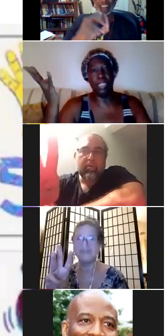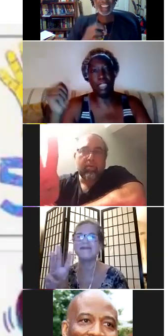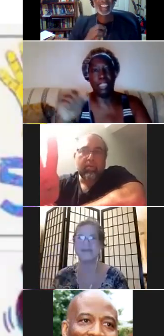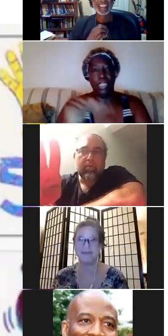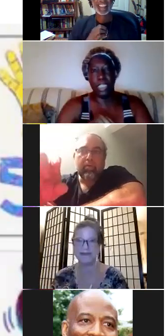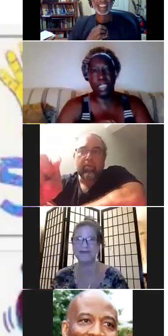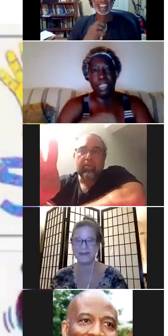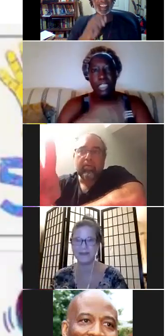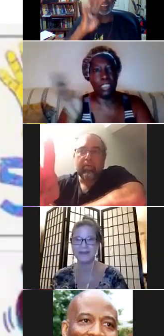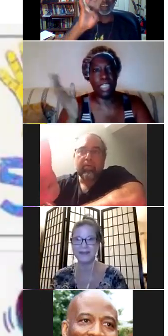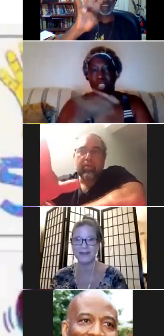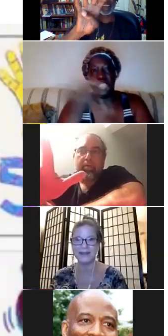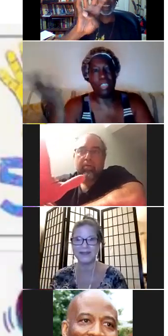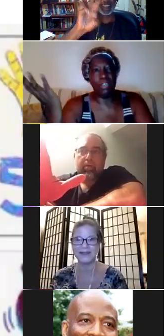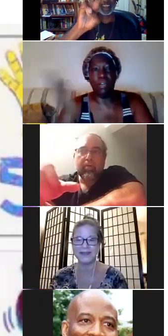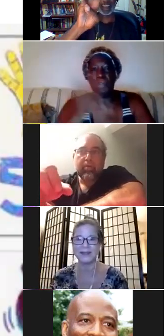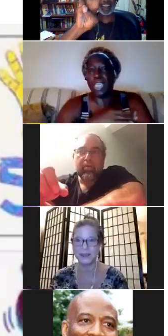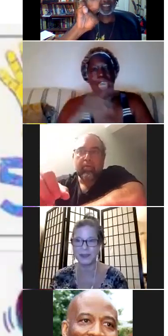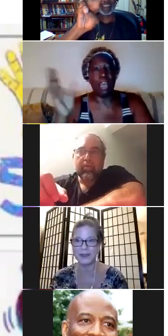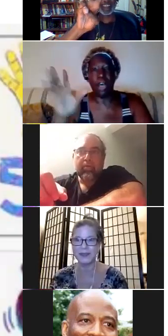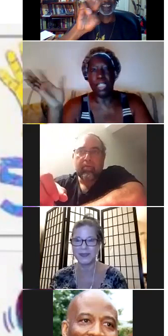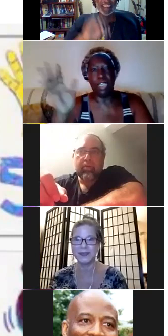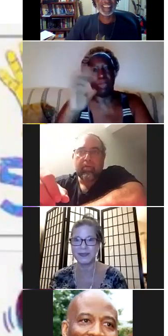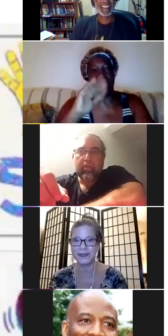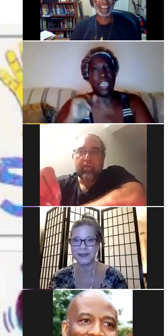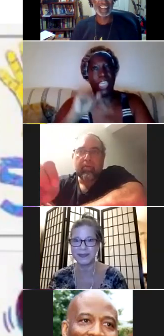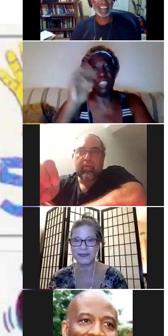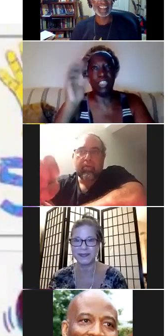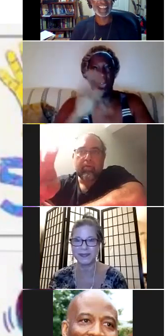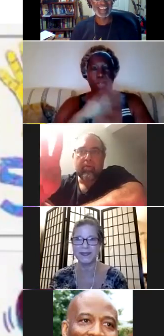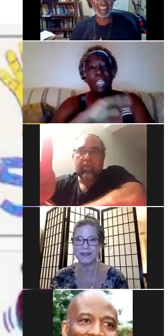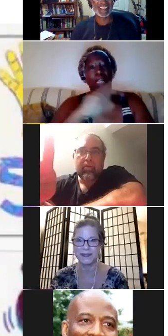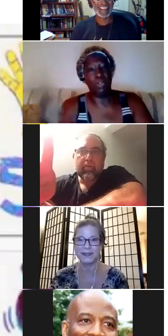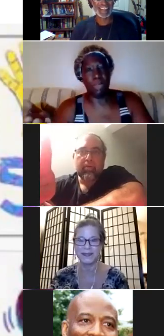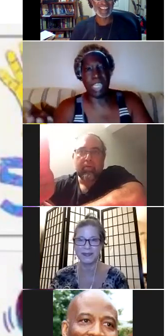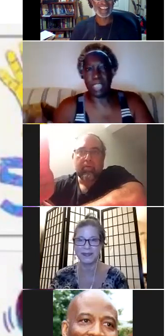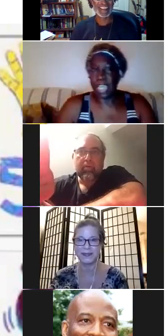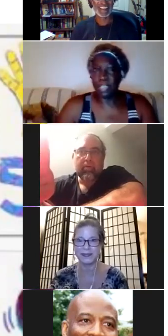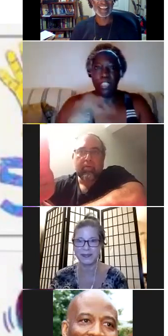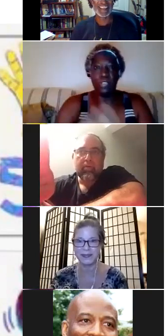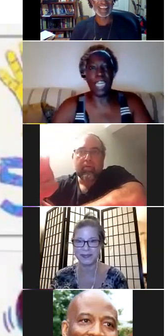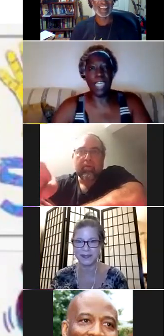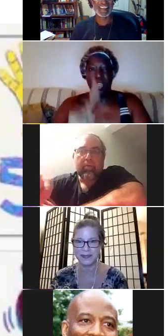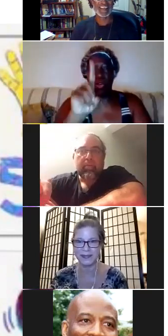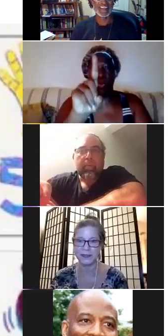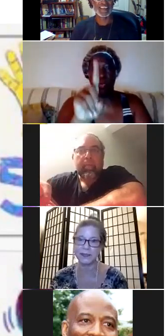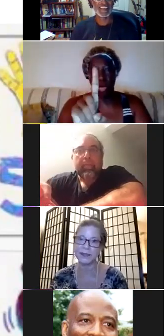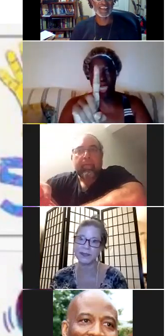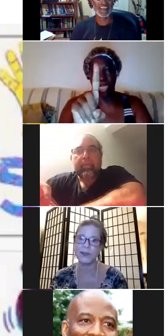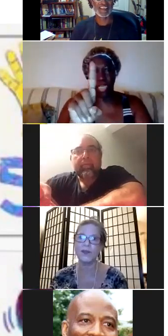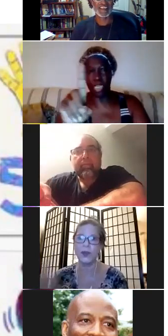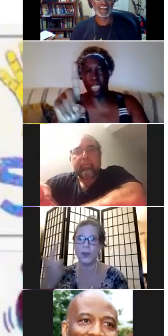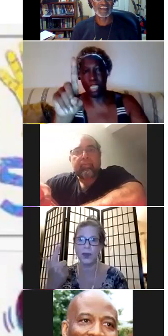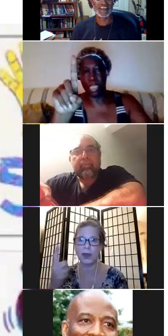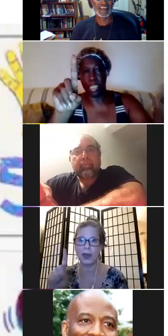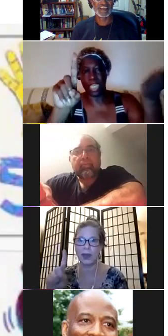Okay, I got it. You know at all the numbers, okay? So what about thousands, right?